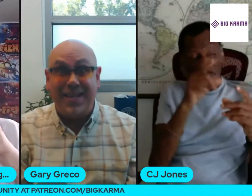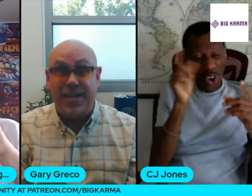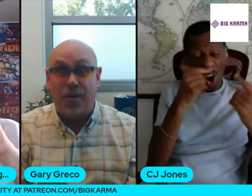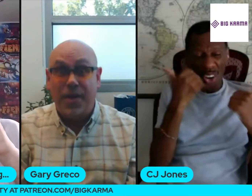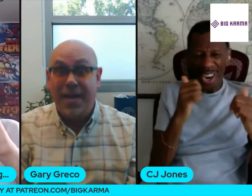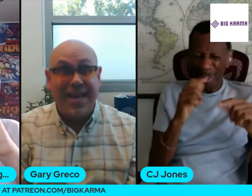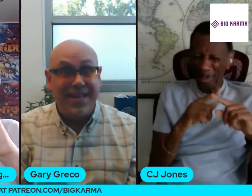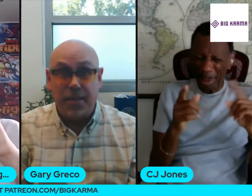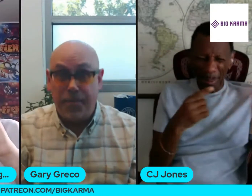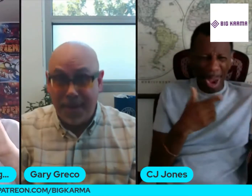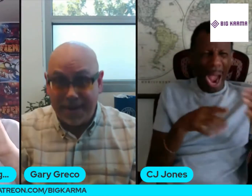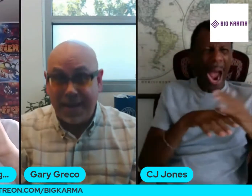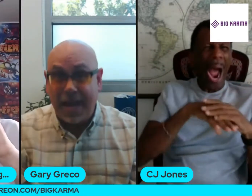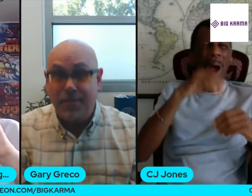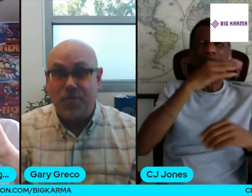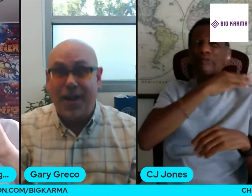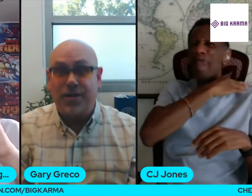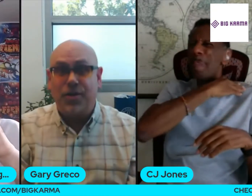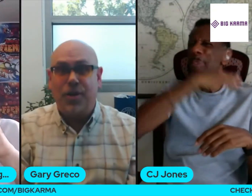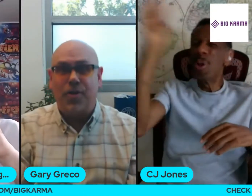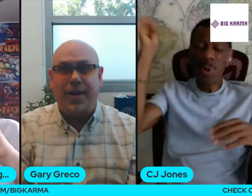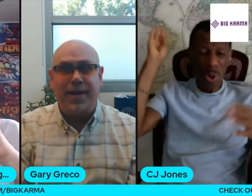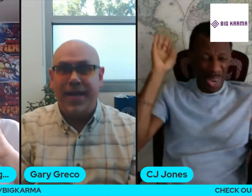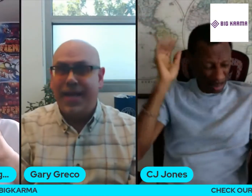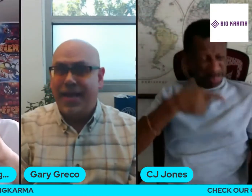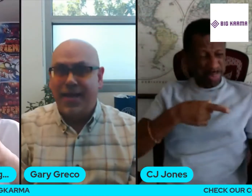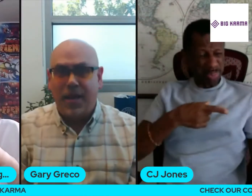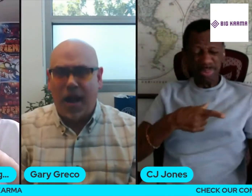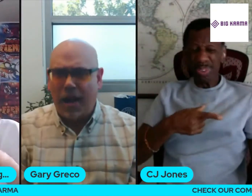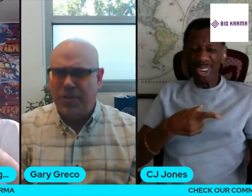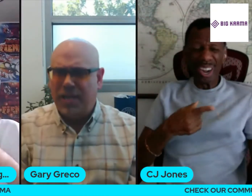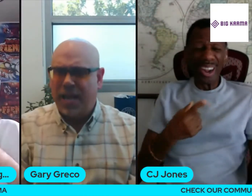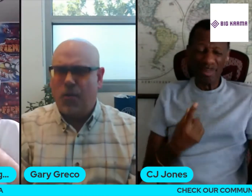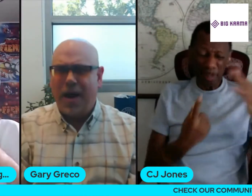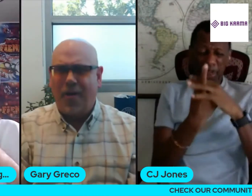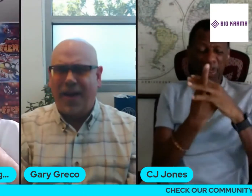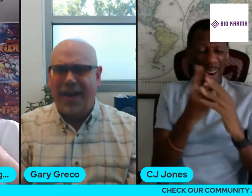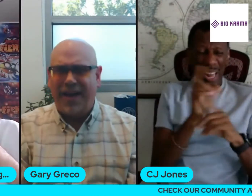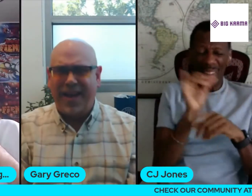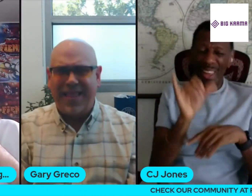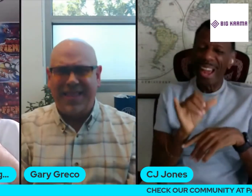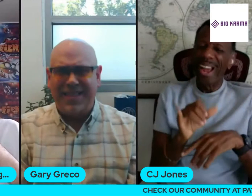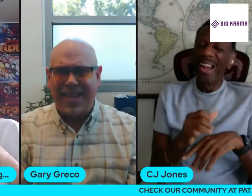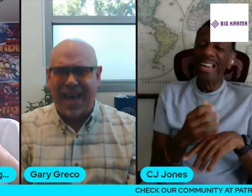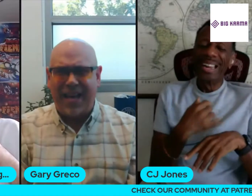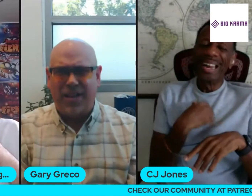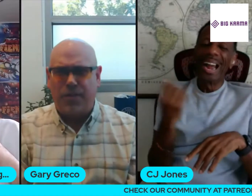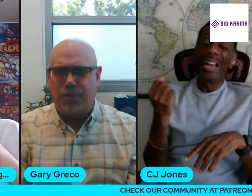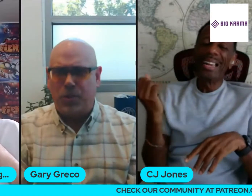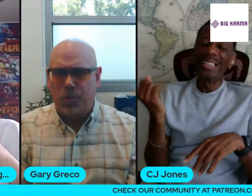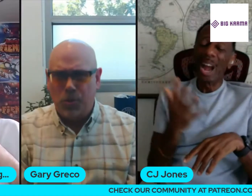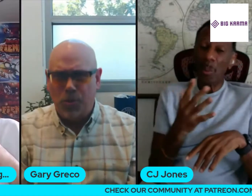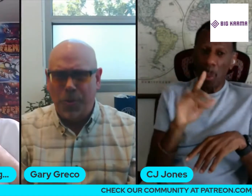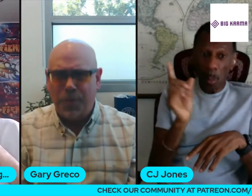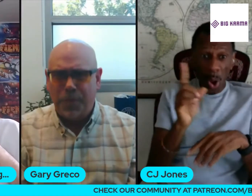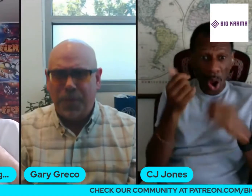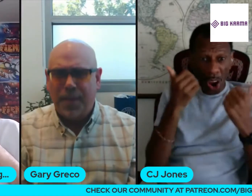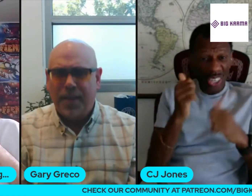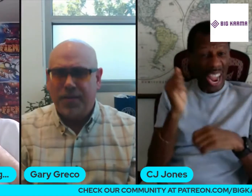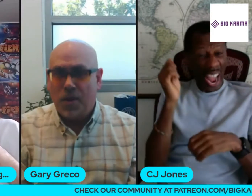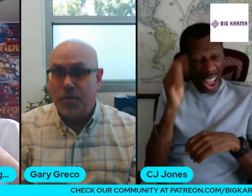Wright is a big time director. And, I was like, wow, I got this out of the